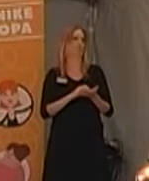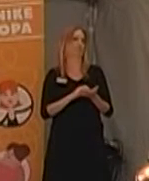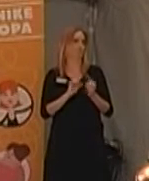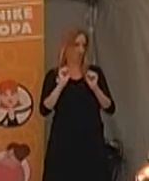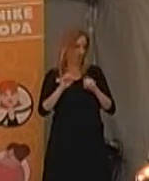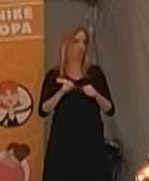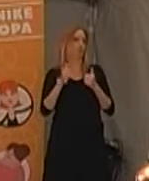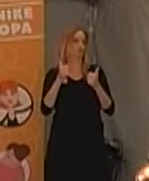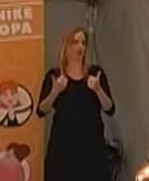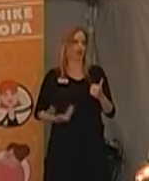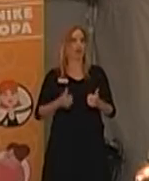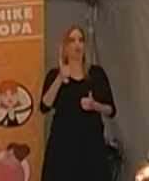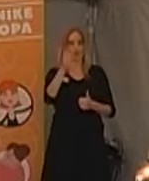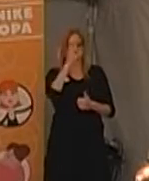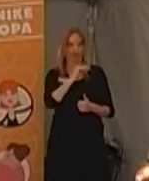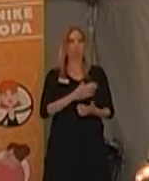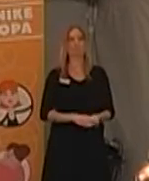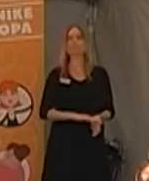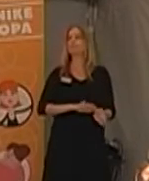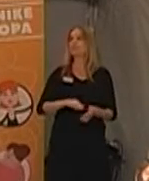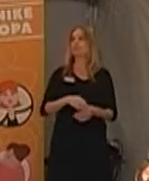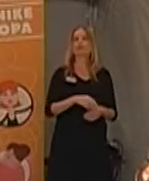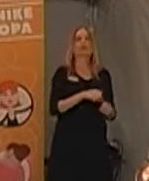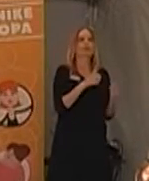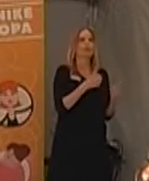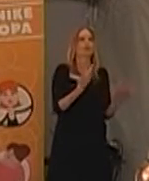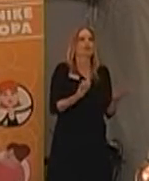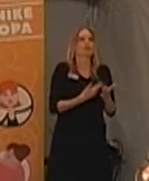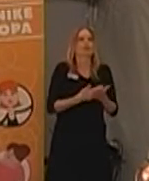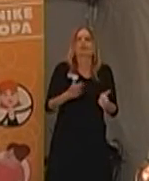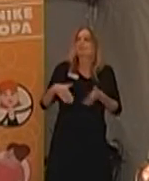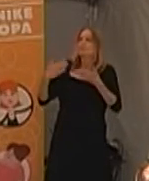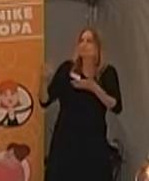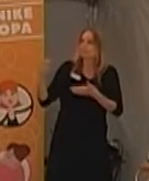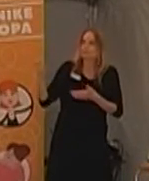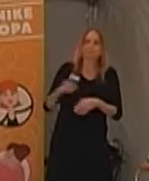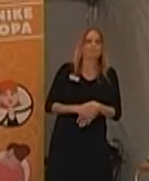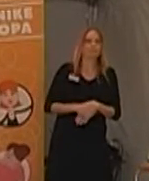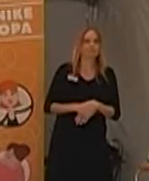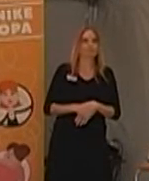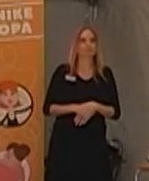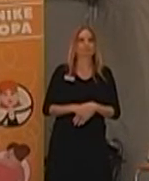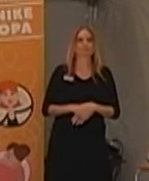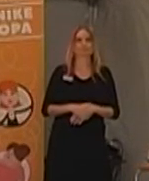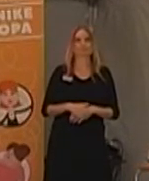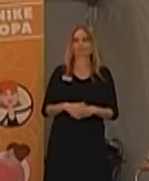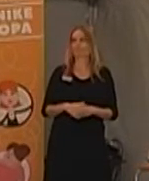having a good life. All right, so let's bring in Bengt, and let's make a strong case for